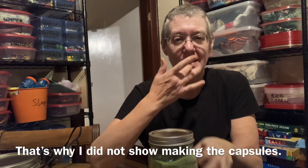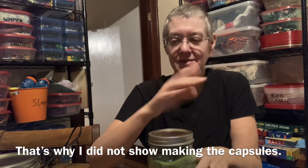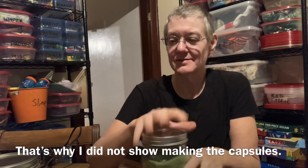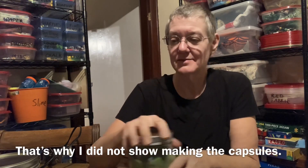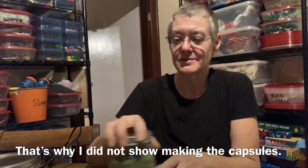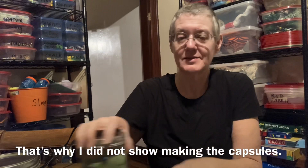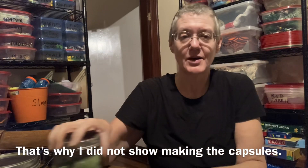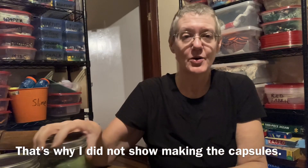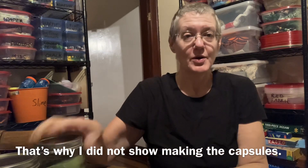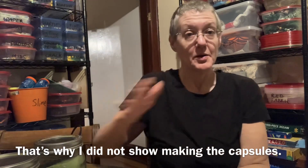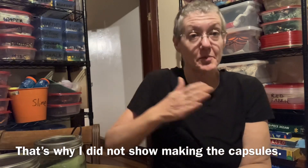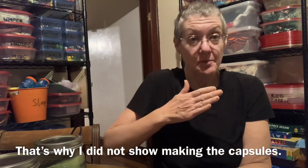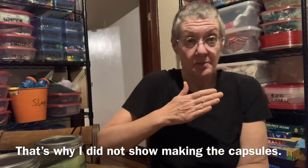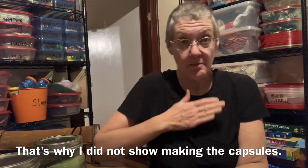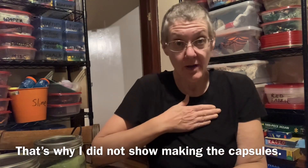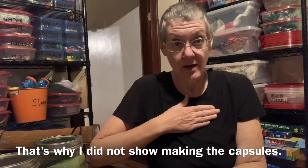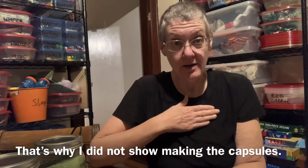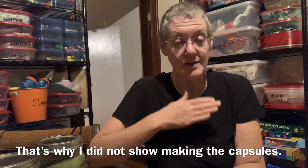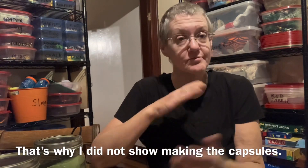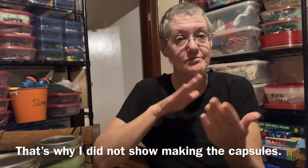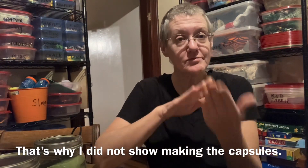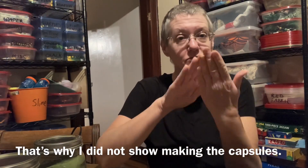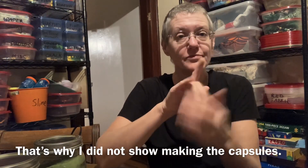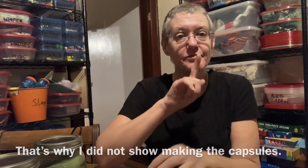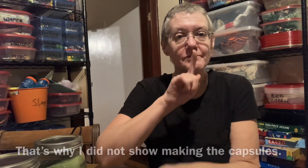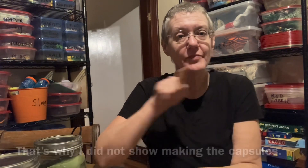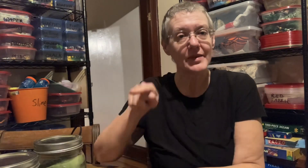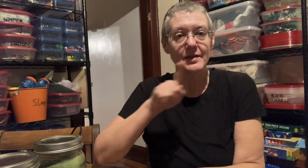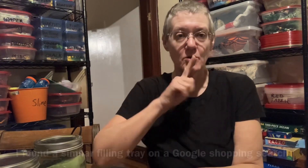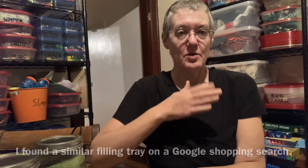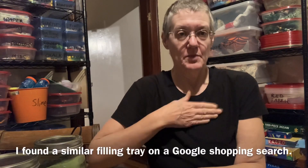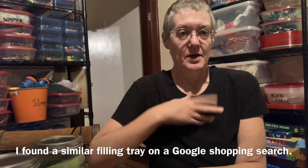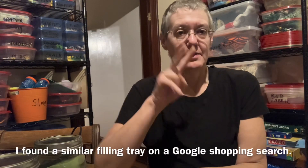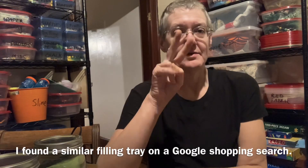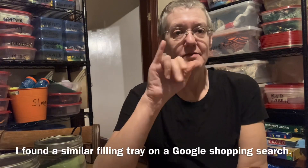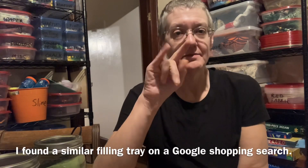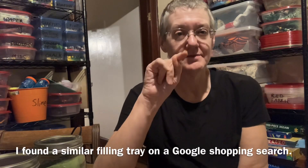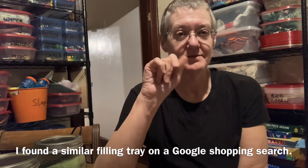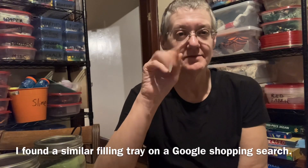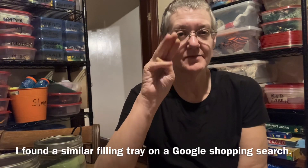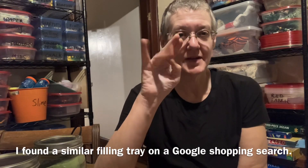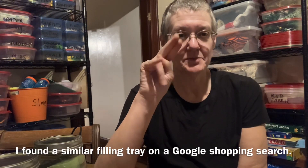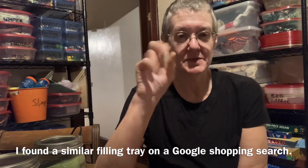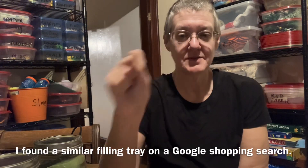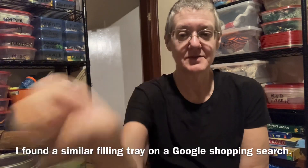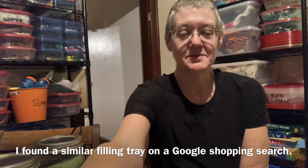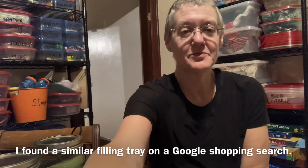and make a bitter taste. But my approach is that these are my